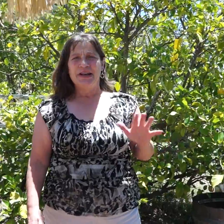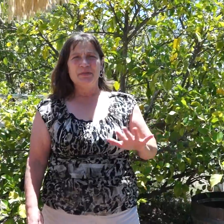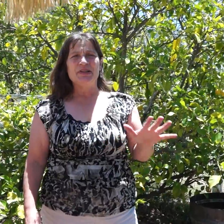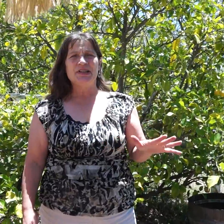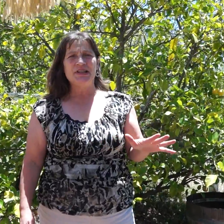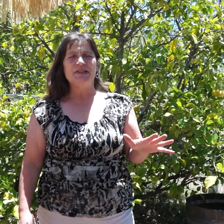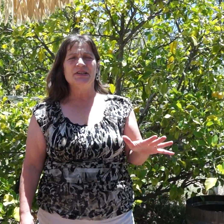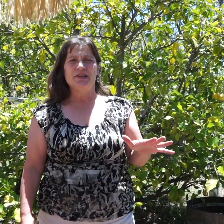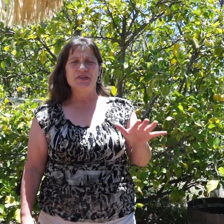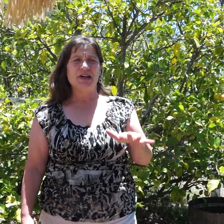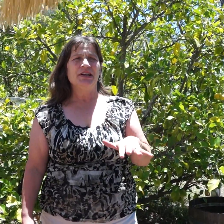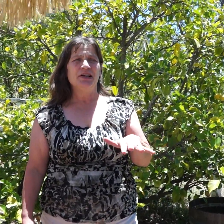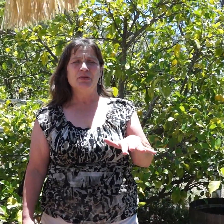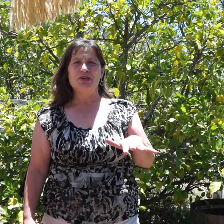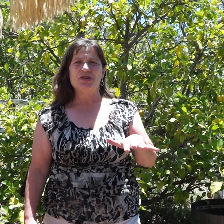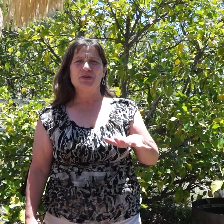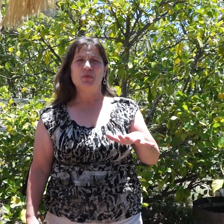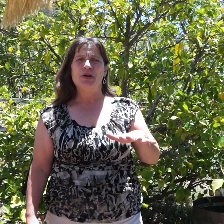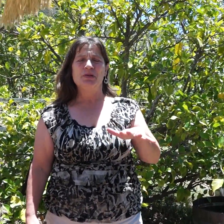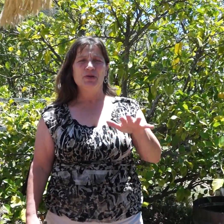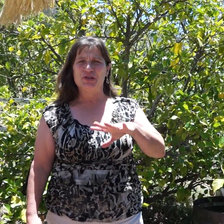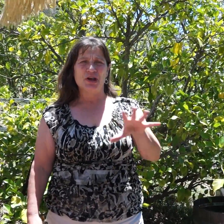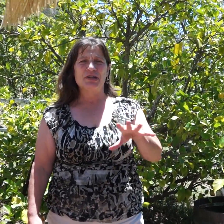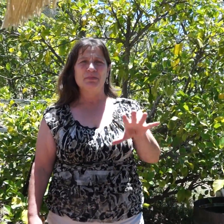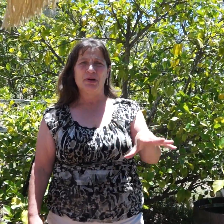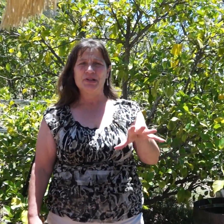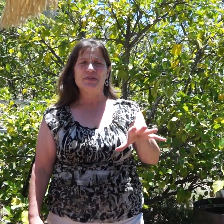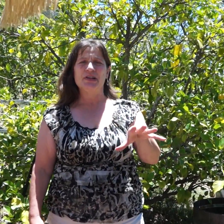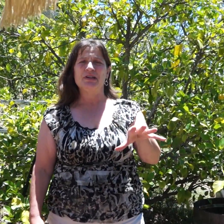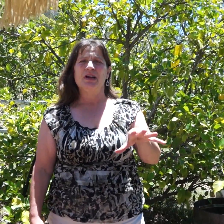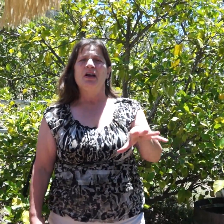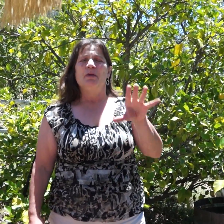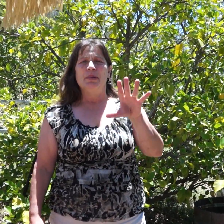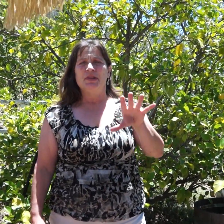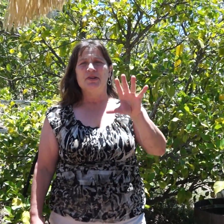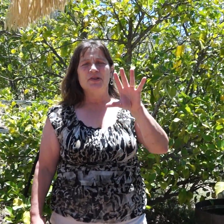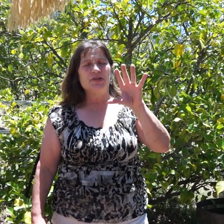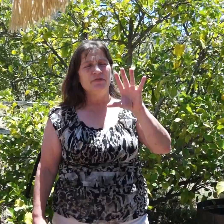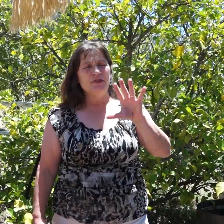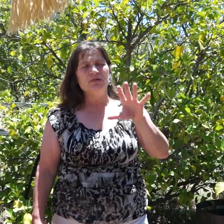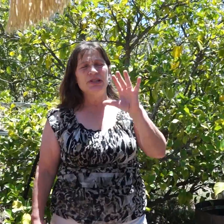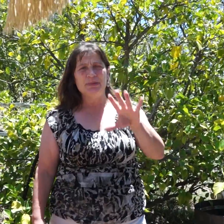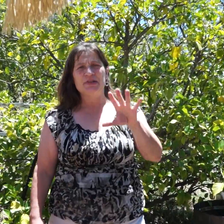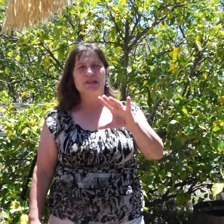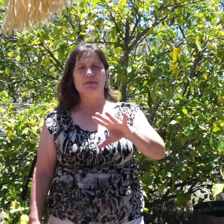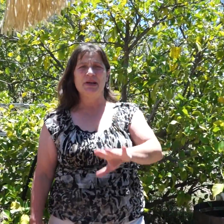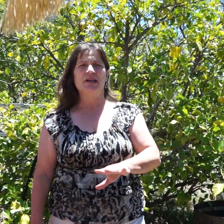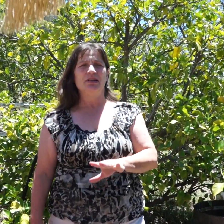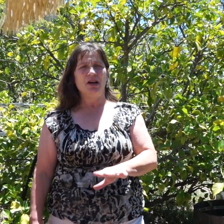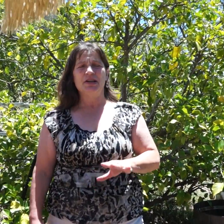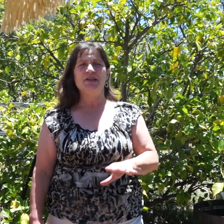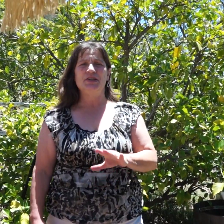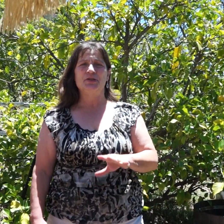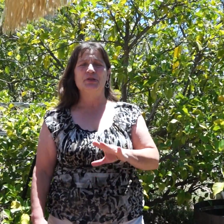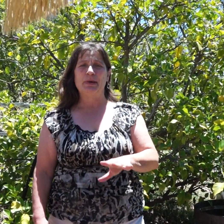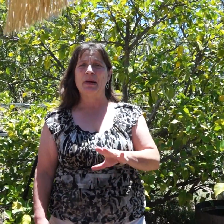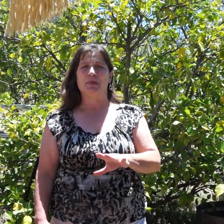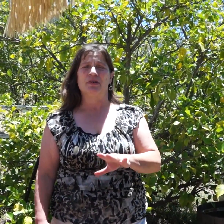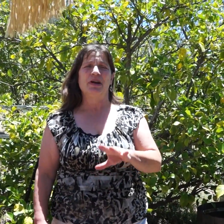Learning the ABCs of sign language is one of the most daunting parts of it, but there's a few tips that can make it a lot easier to remember. And